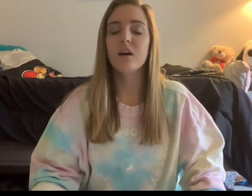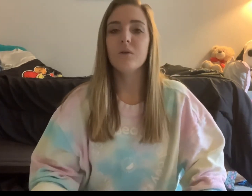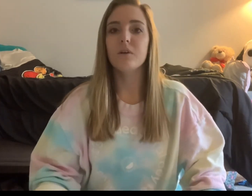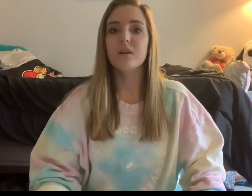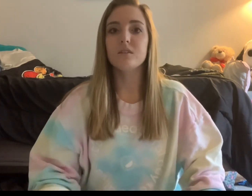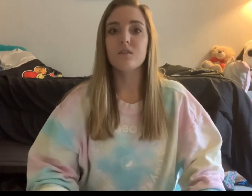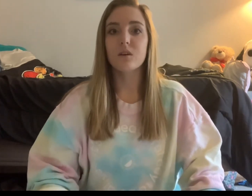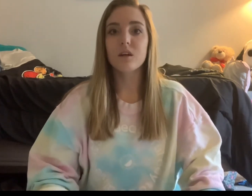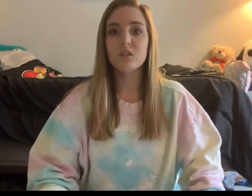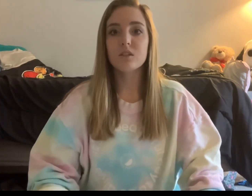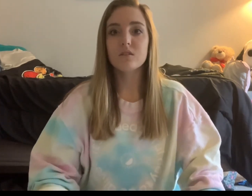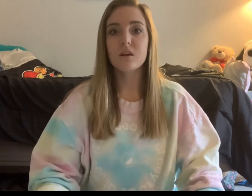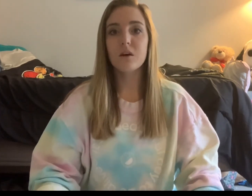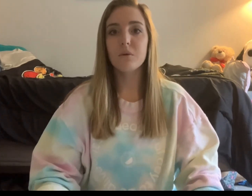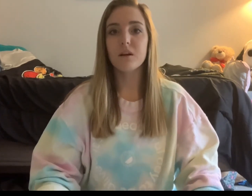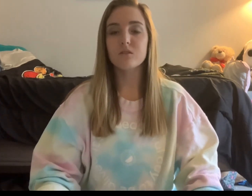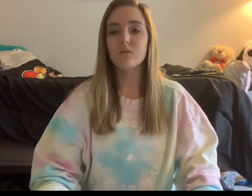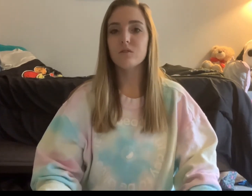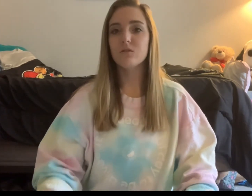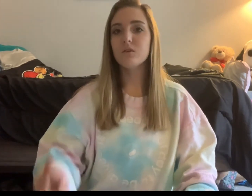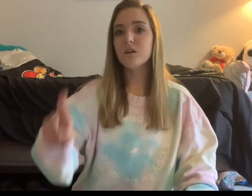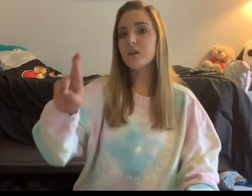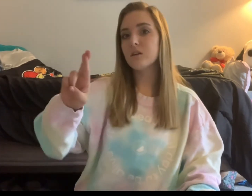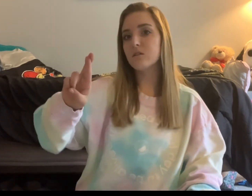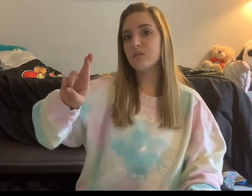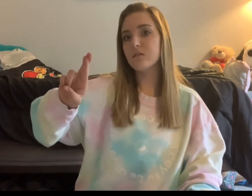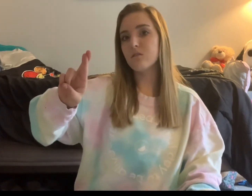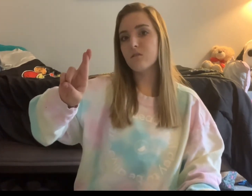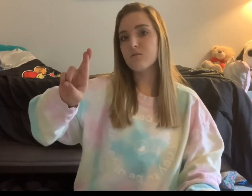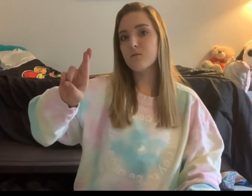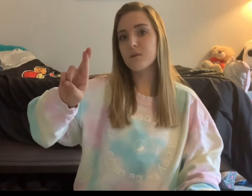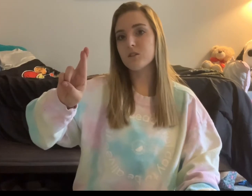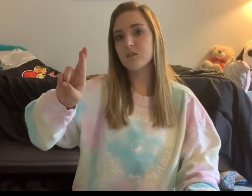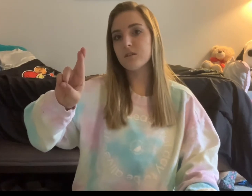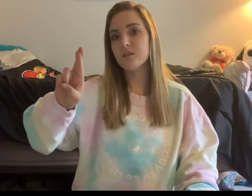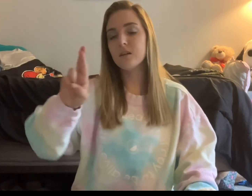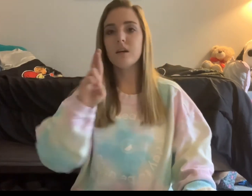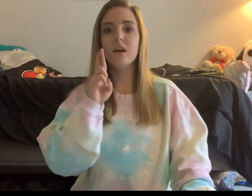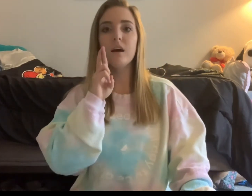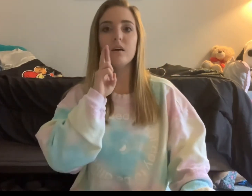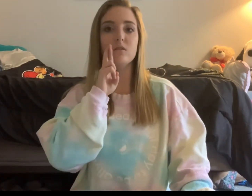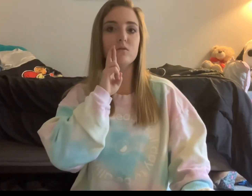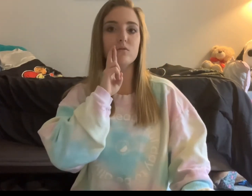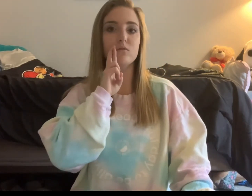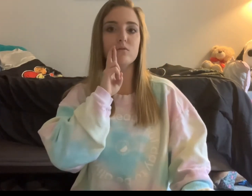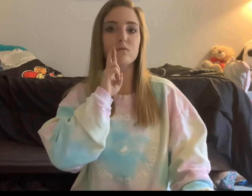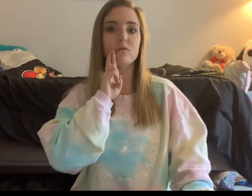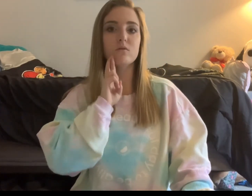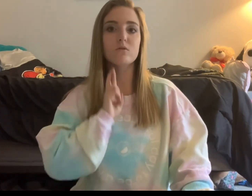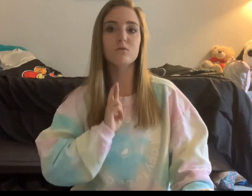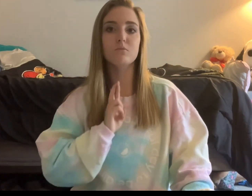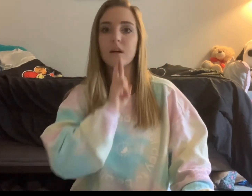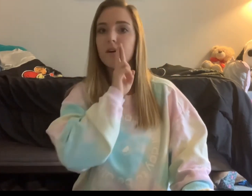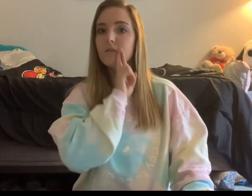I did locations, but as a review, you're in the R formation and you scoop down,